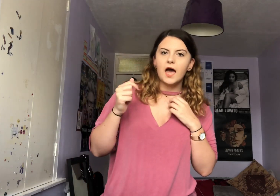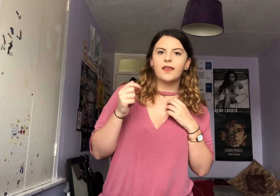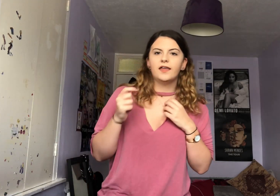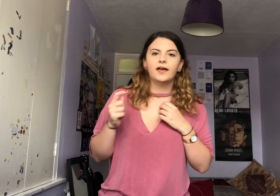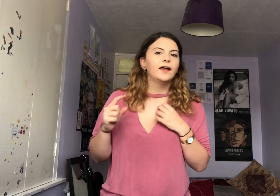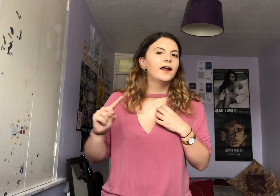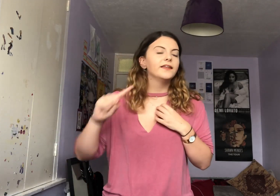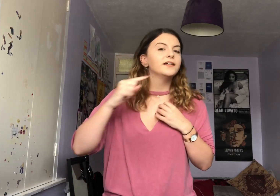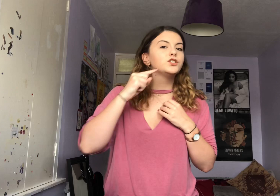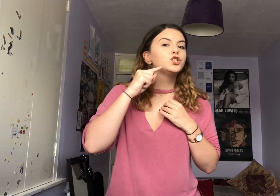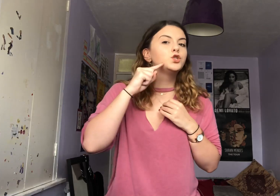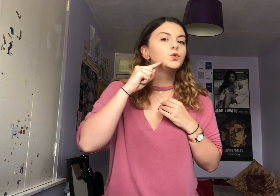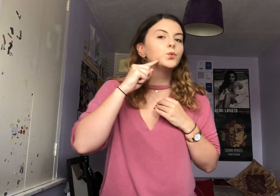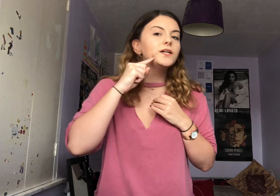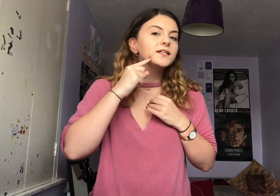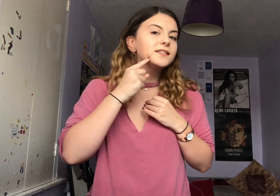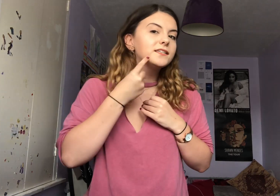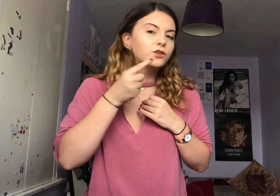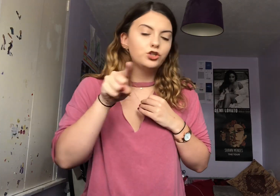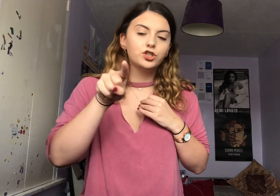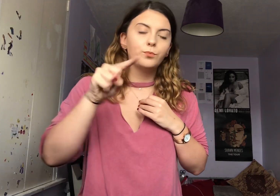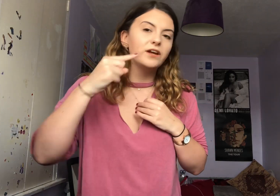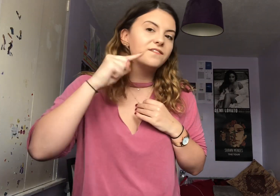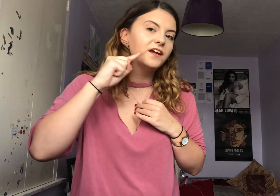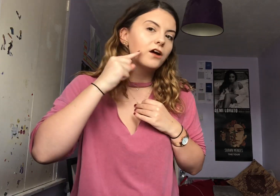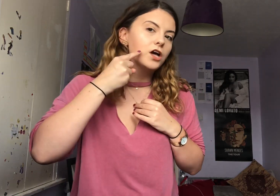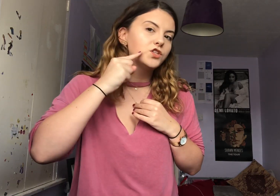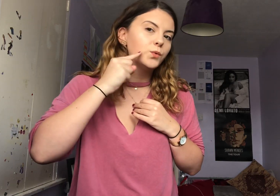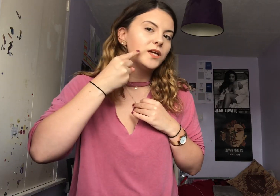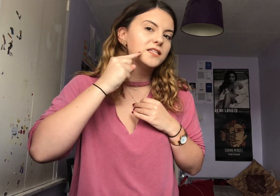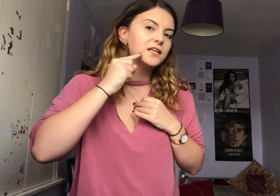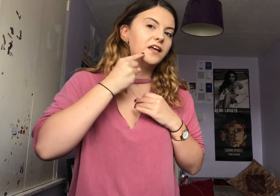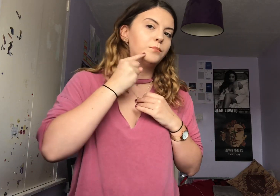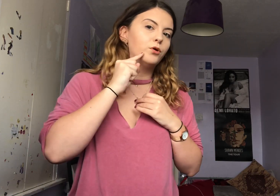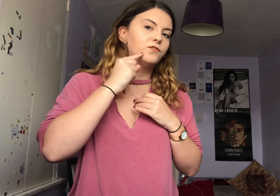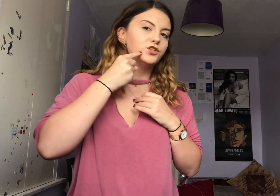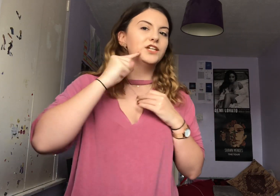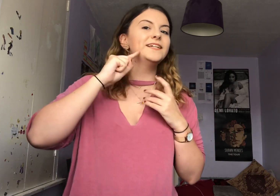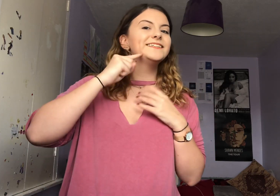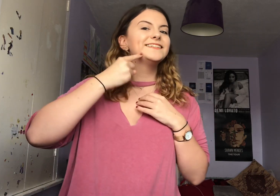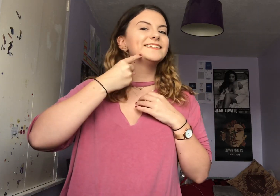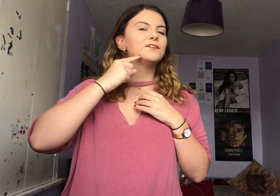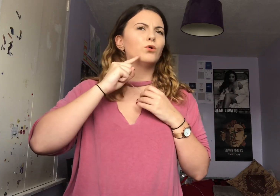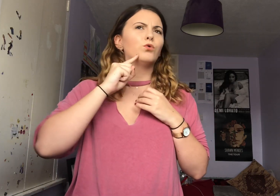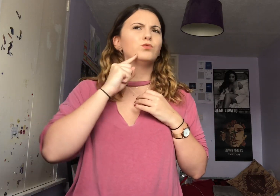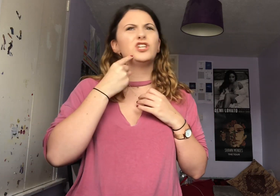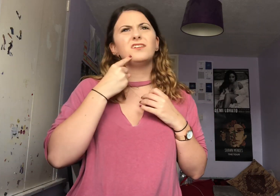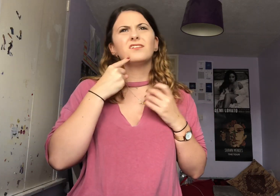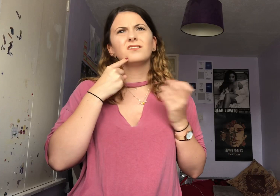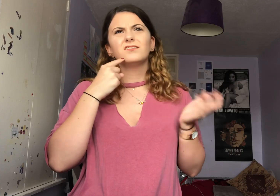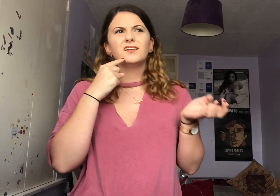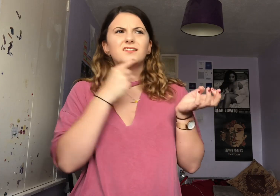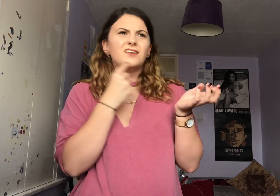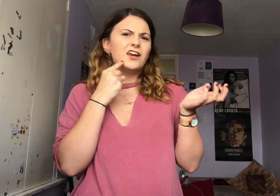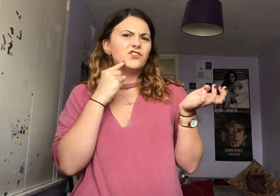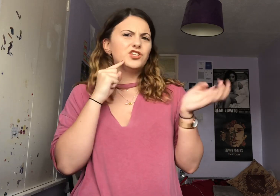And then there's sweets, so just to point your finger, sweets at the bottom of your chin or cheek, side of your